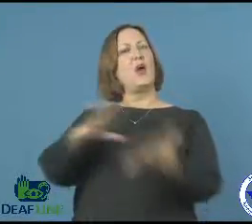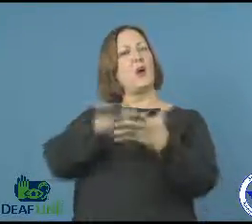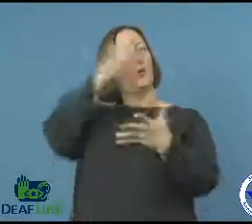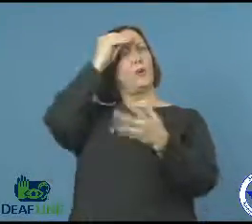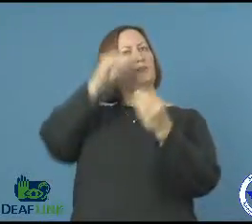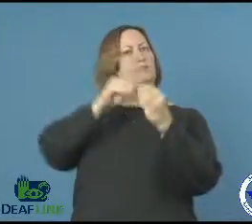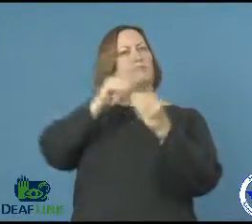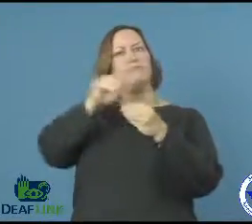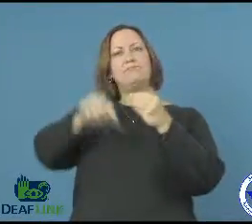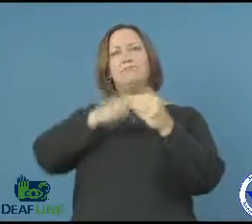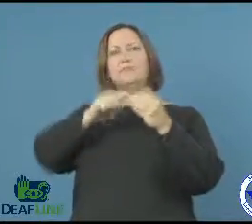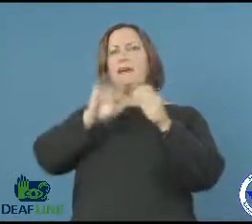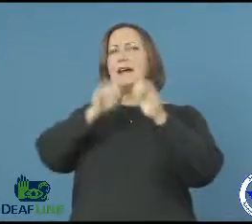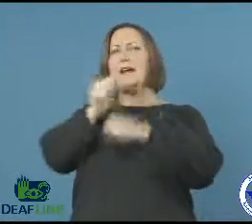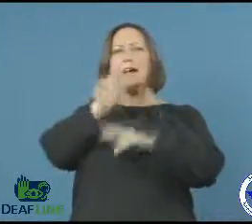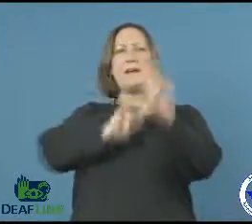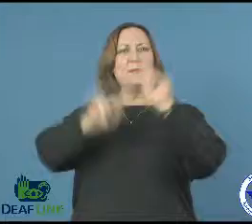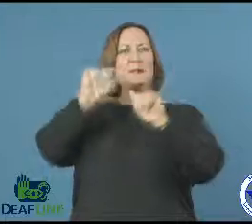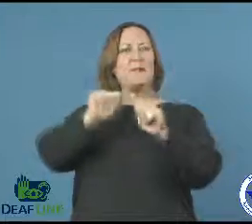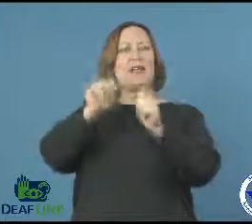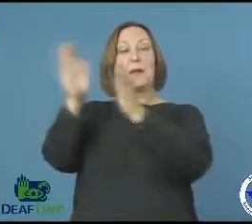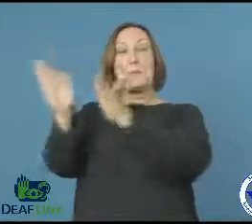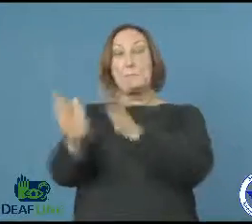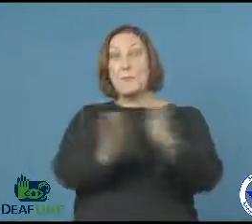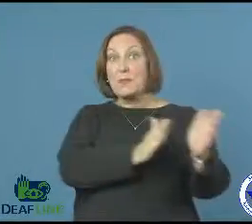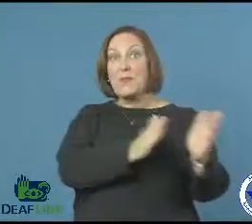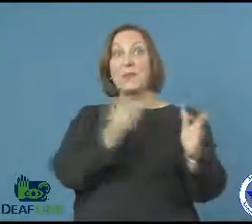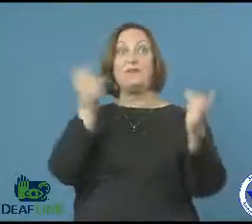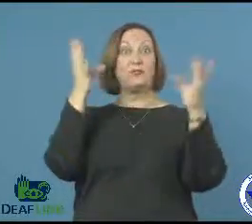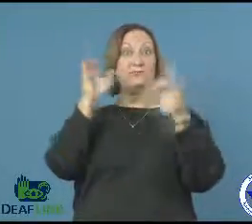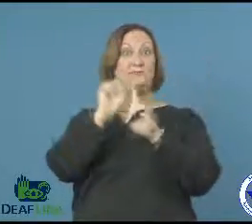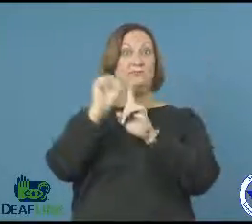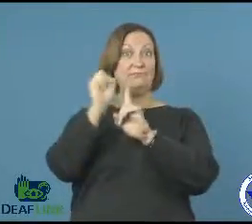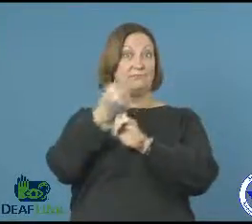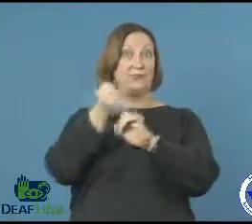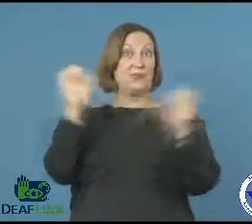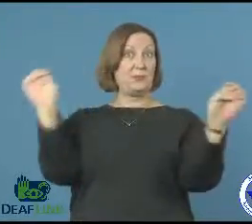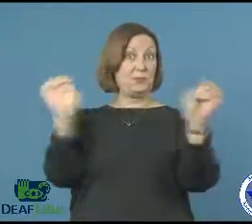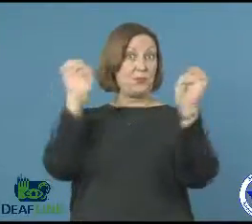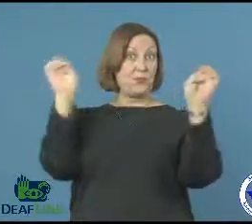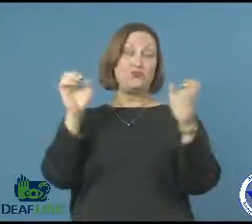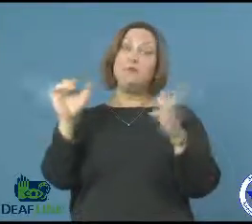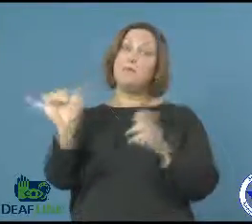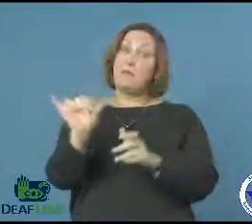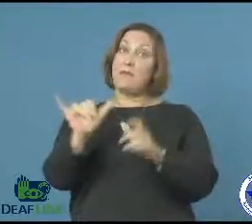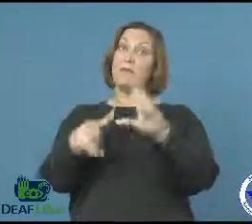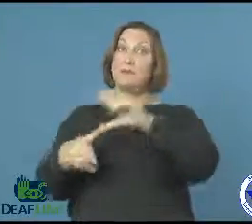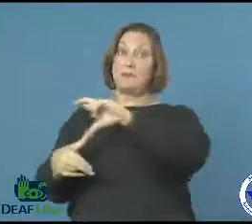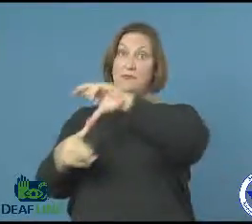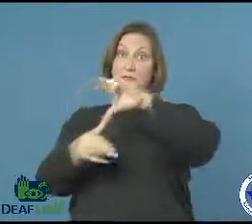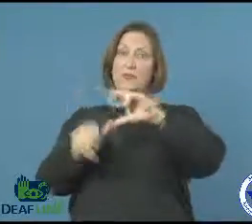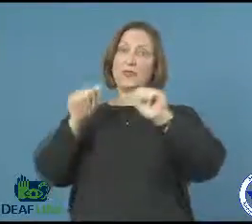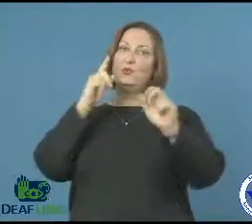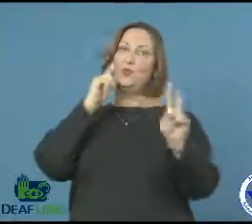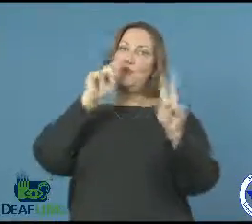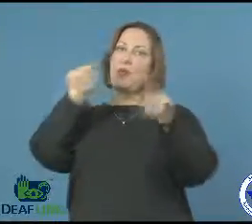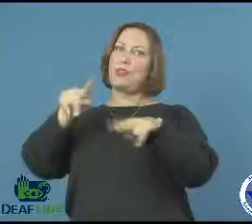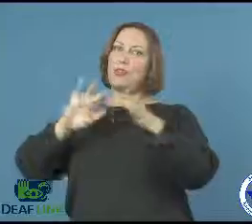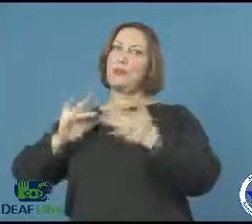For more information on how the public can prepare for emergencies, including hurricanes, visit